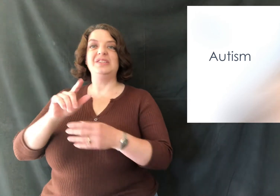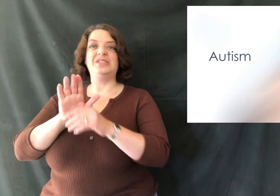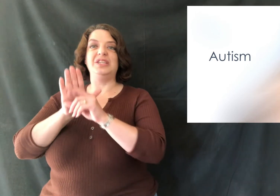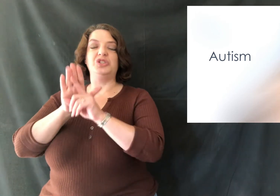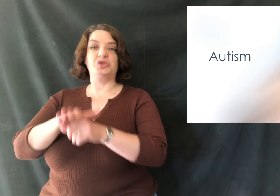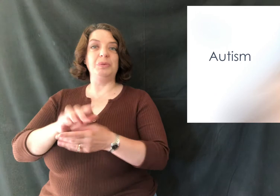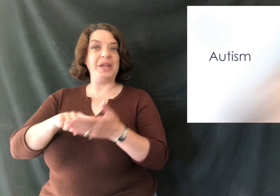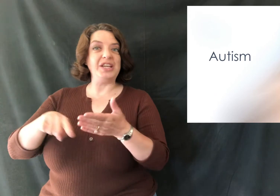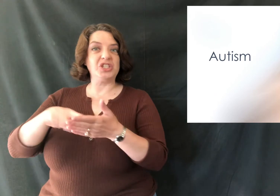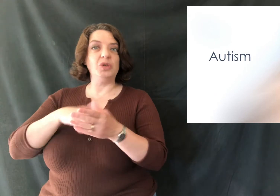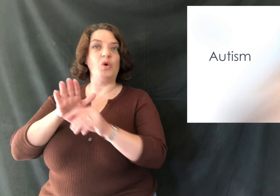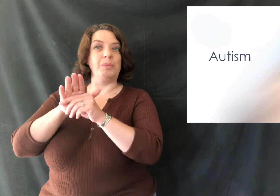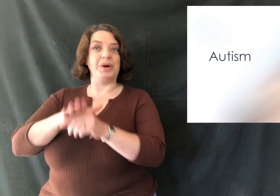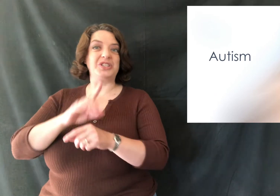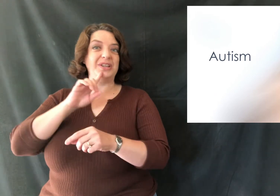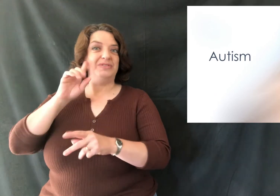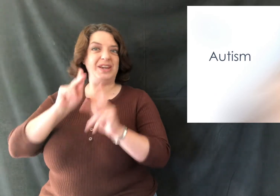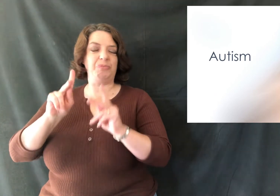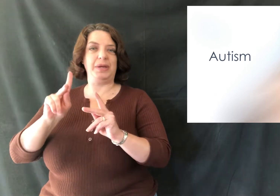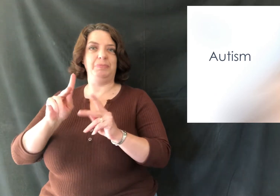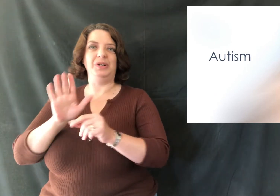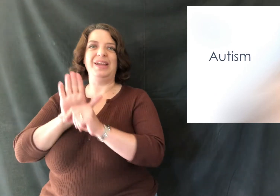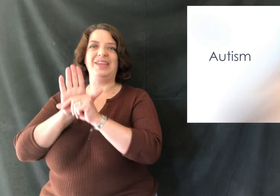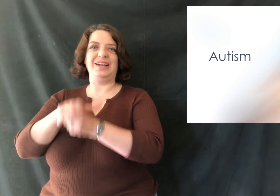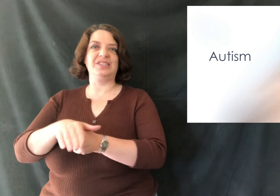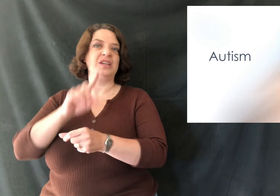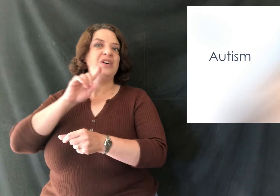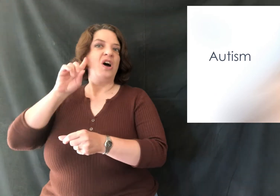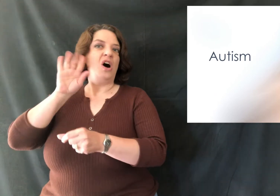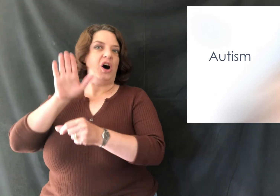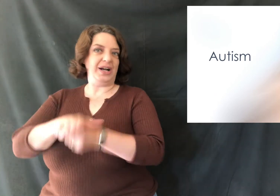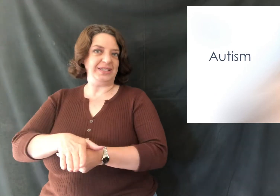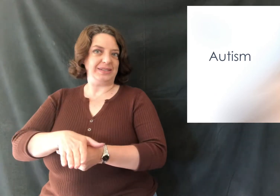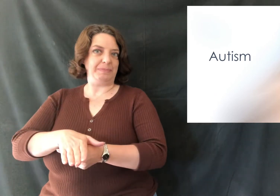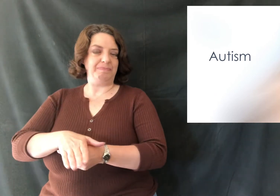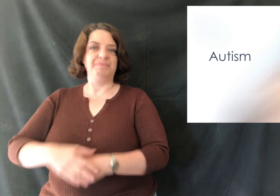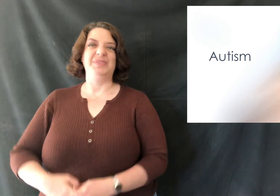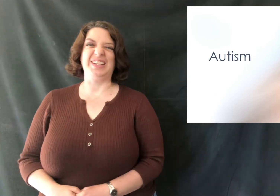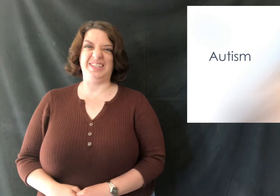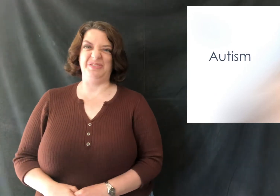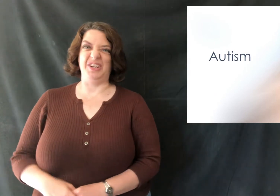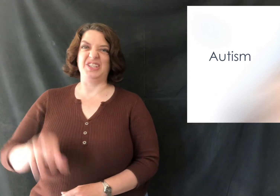the discrimination or oppression of deaf people, and that's autism. That's different.